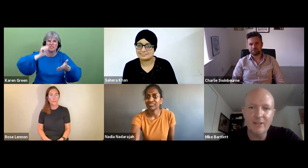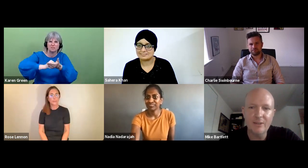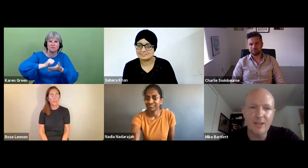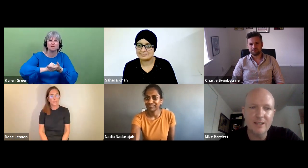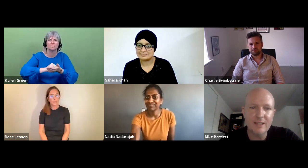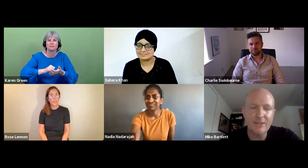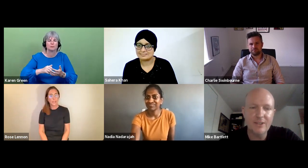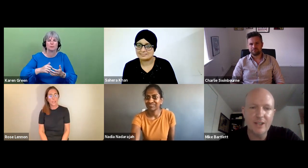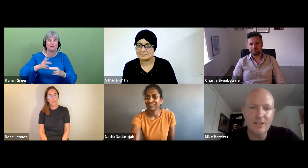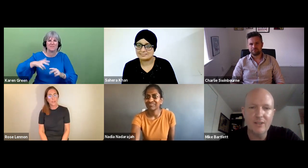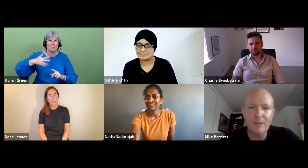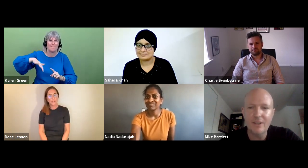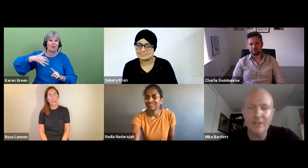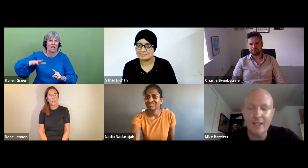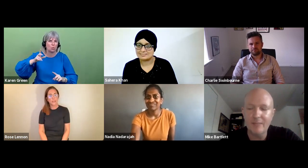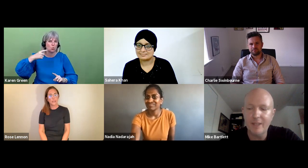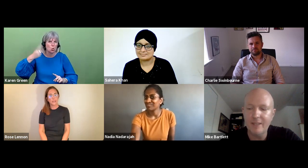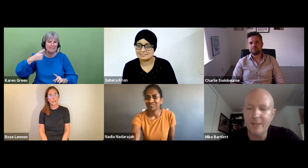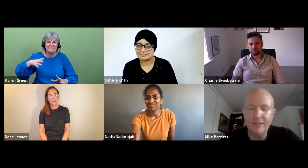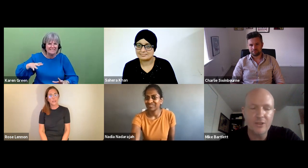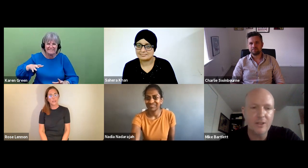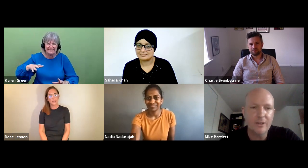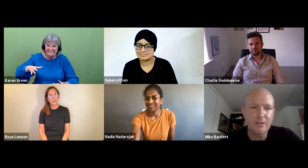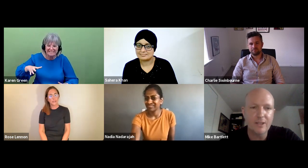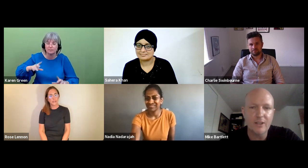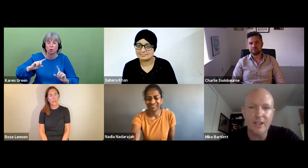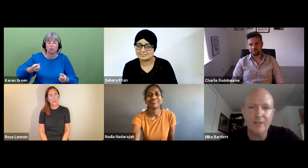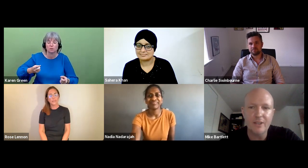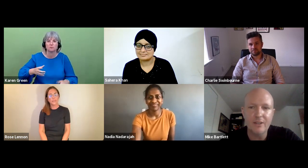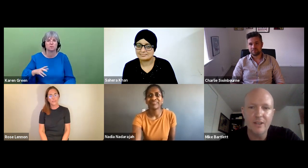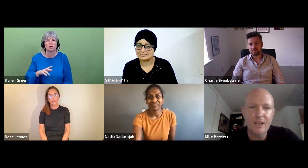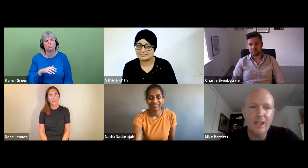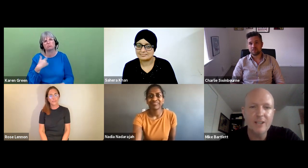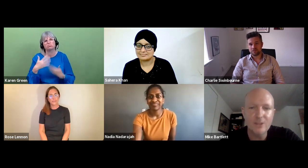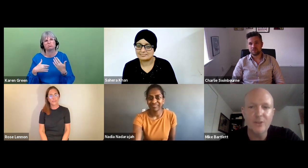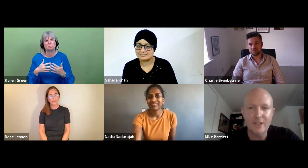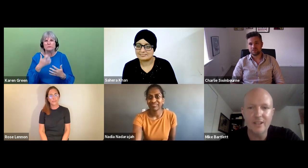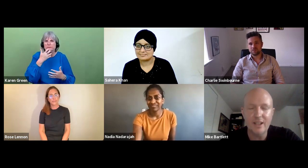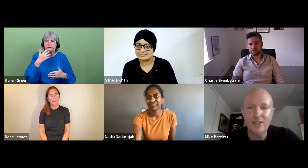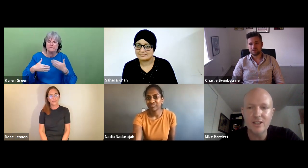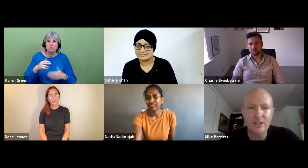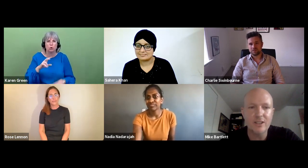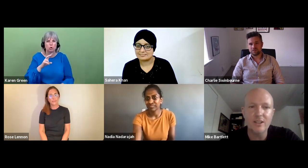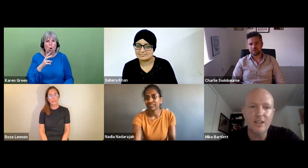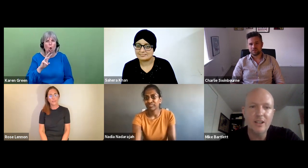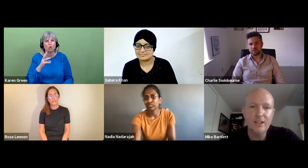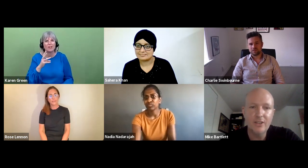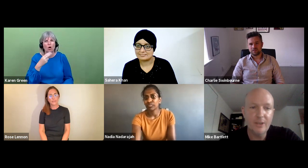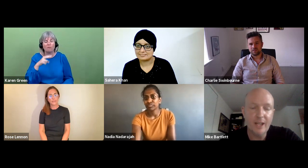was hard surfaces, I just found myself getting by about 2 o'clock, 3 o'clock in the afternoon, exhausted, and just couldn't do it. I